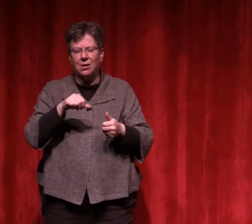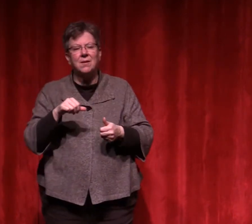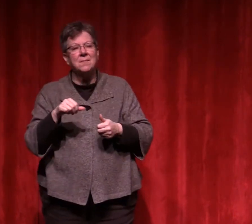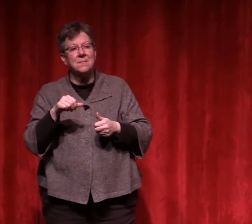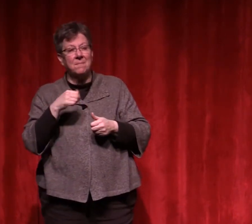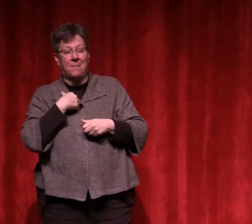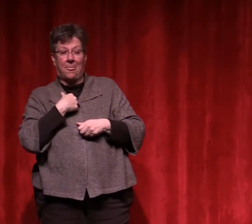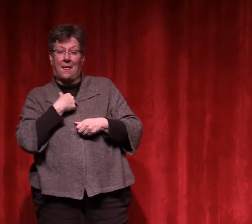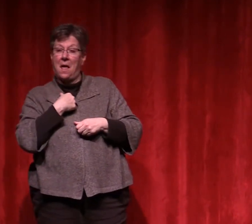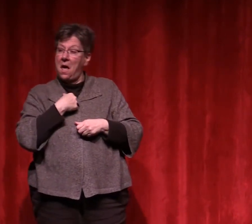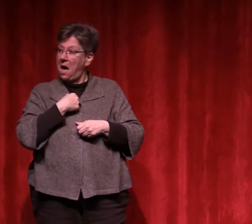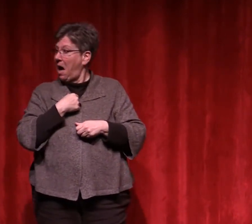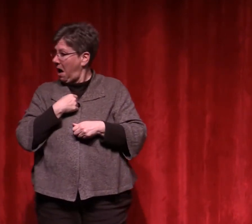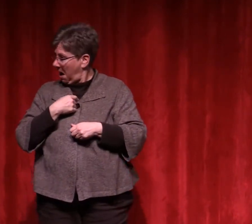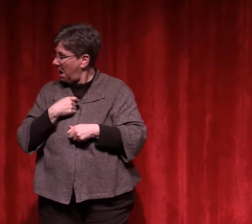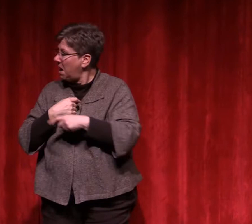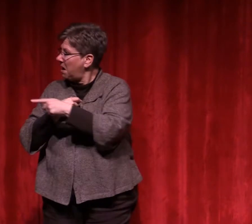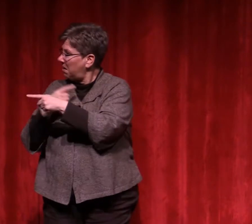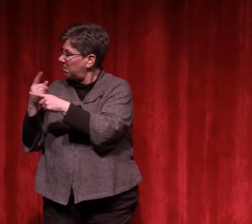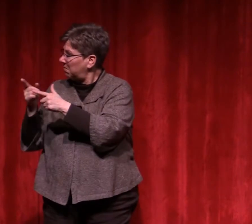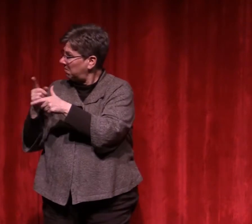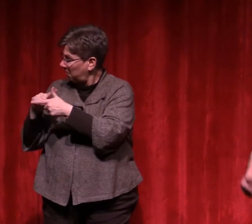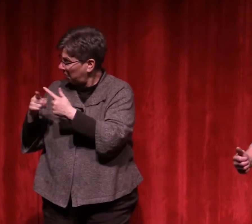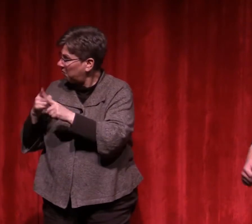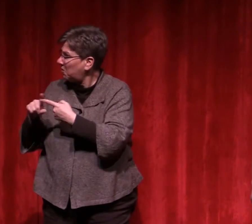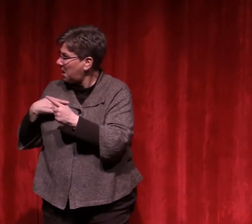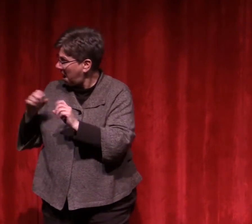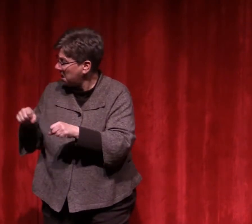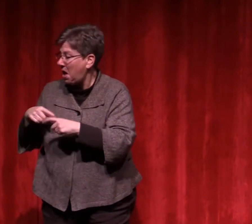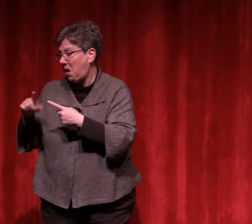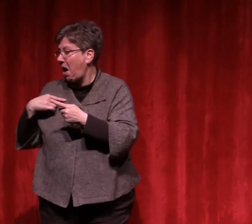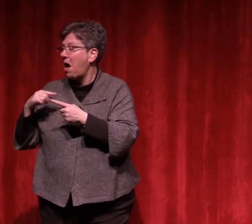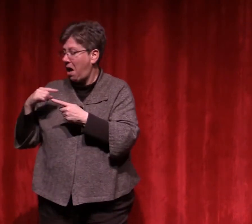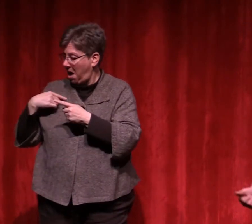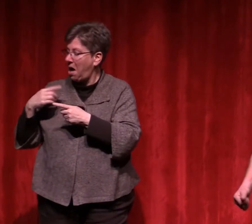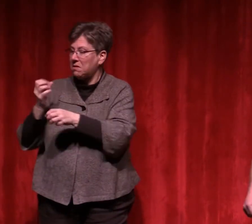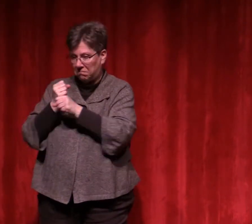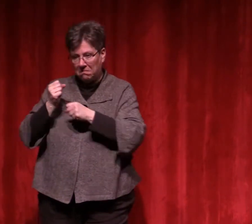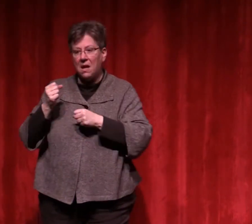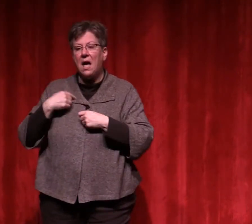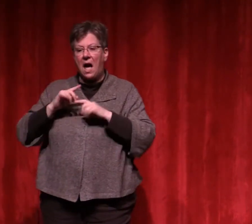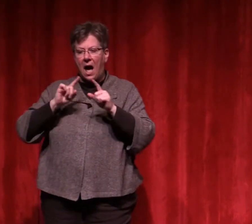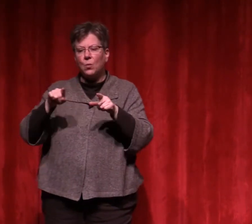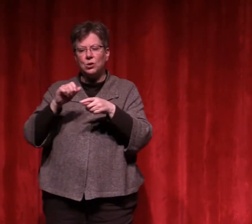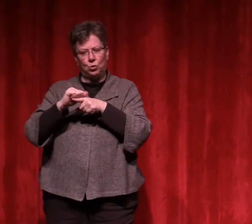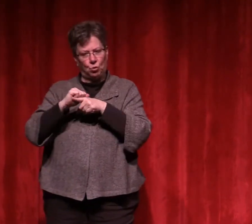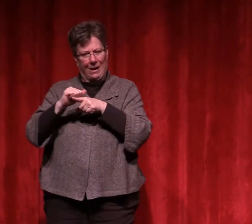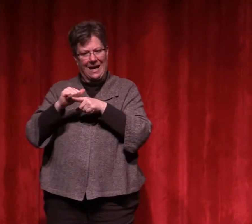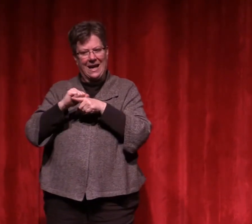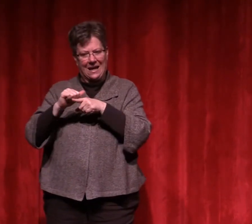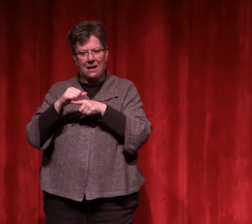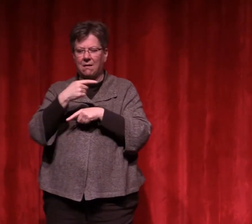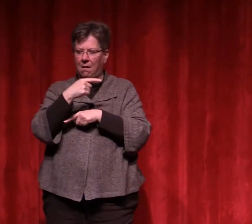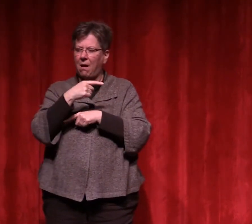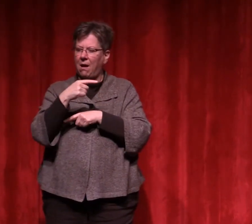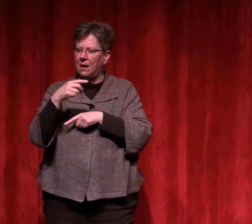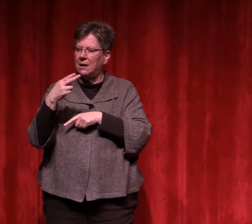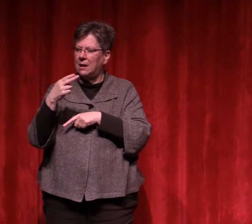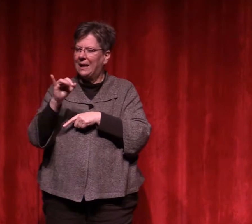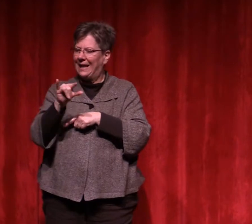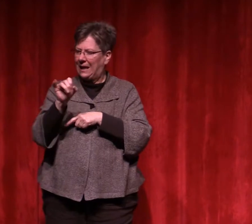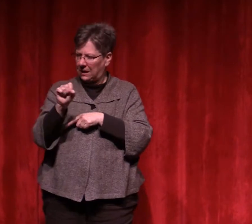But I agreed. I was like, all right, I'll try it, you know. So I got my gi, and I went to Socorro down the road here on Higgins, and